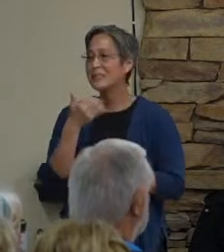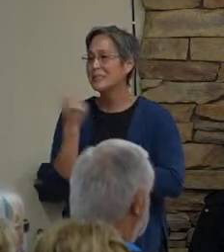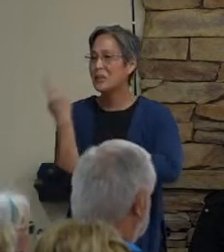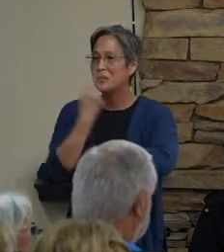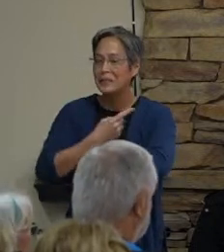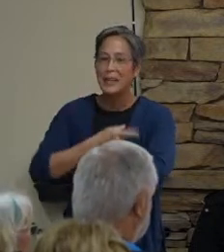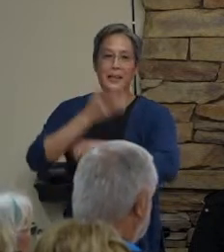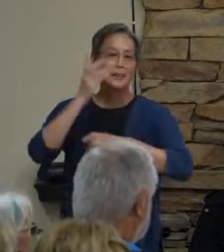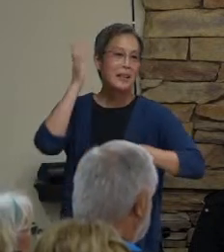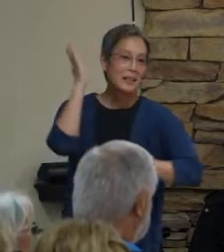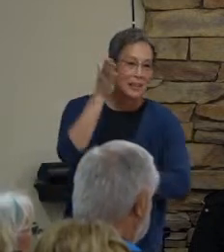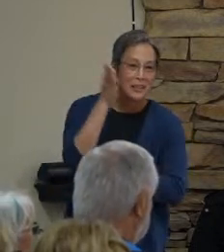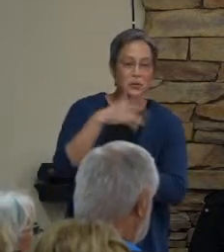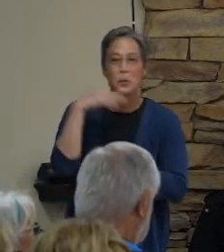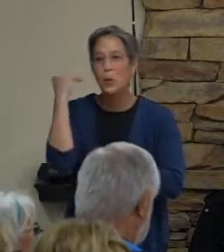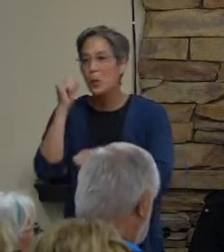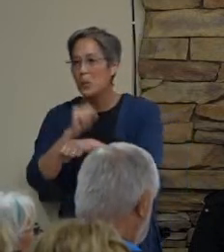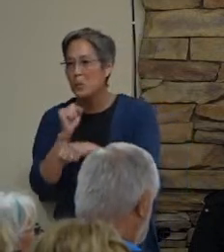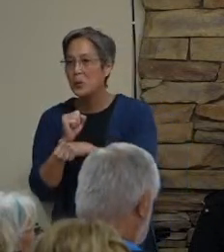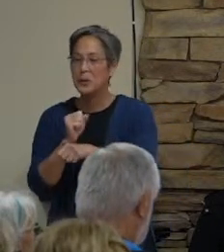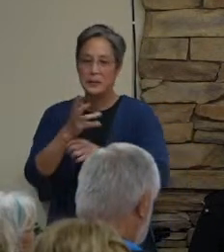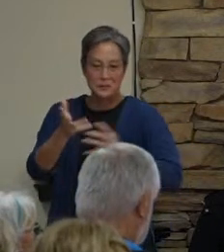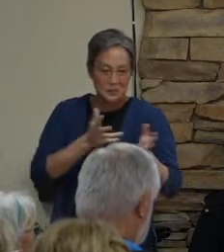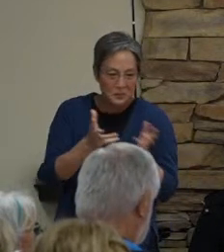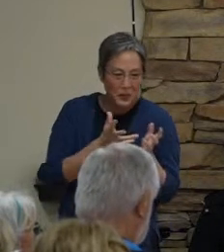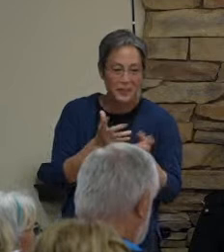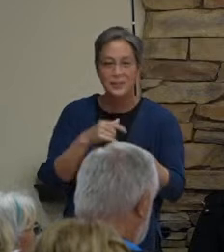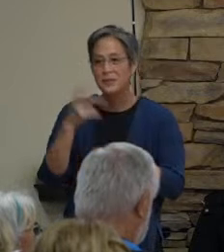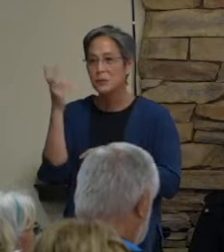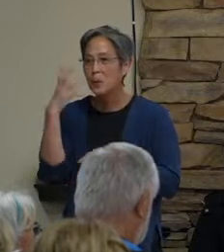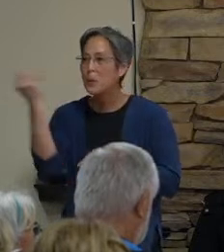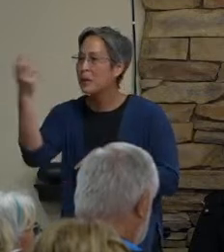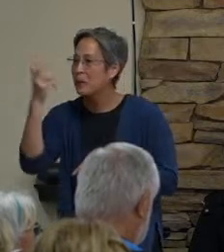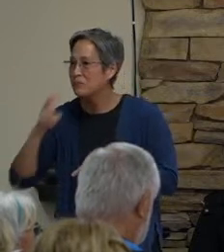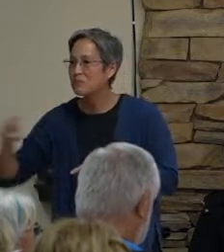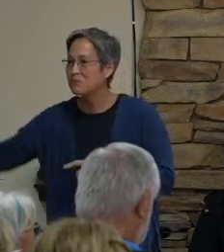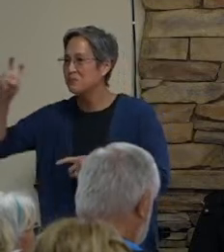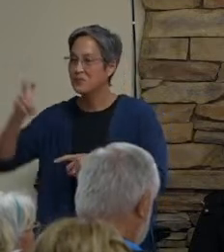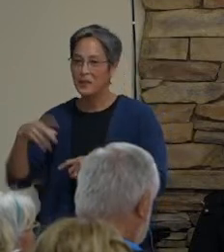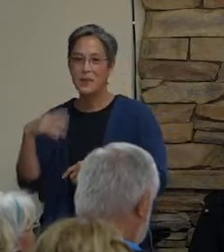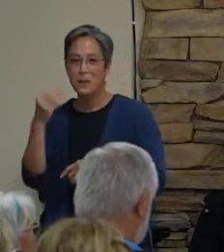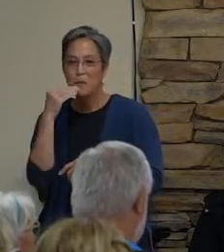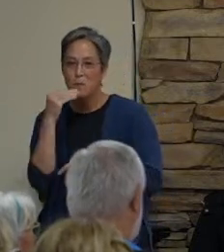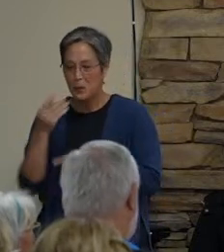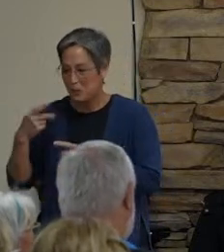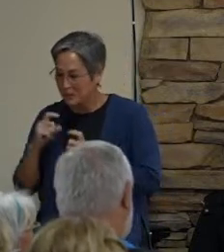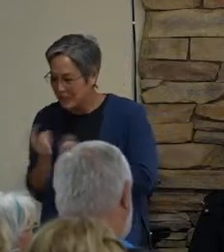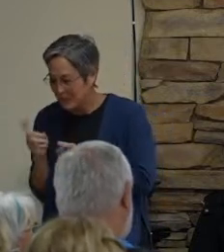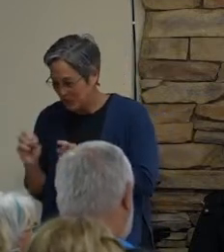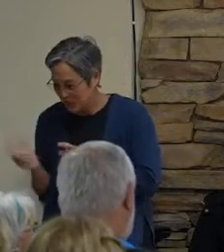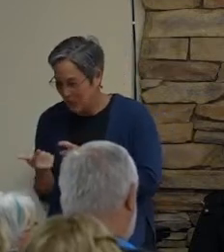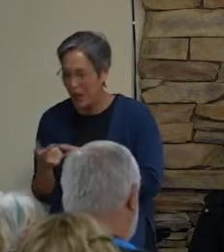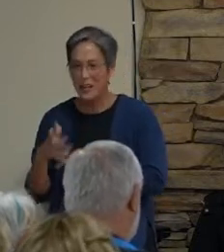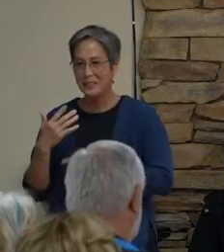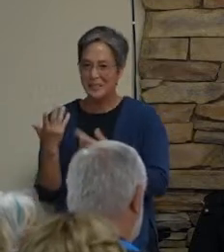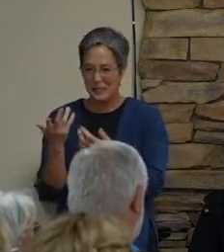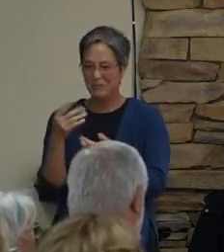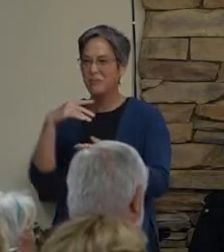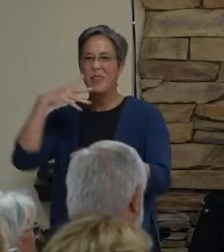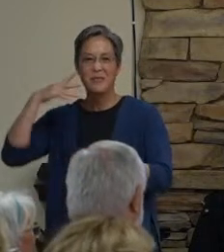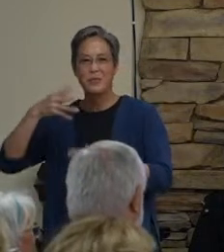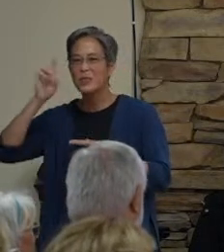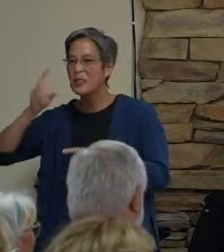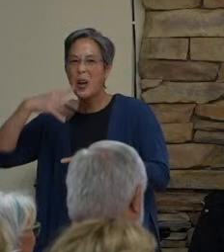with lectures, homework, handling, field trips, kibbling, wiping dog slobber off of our